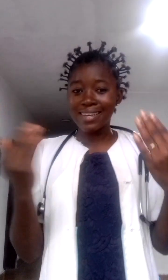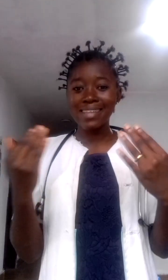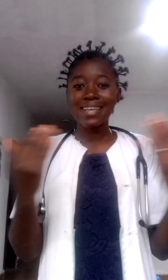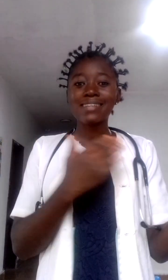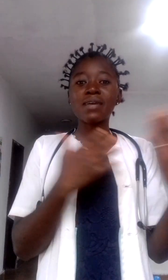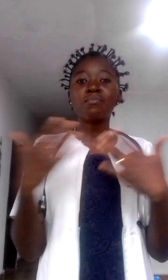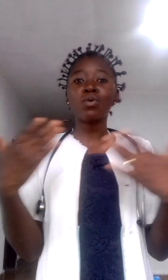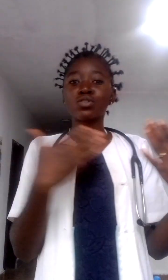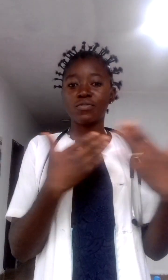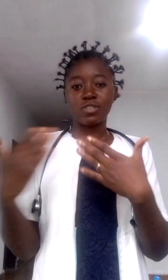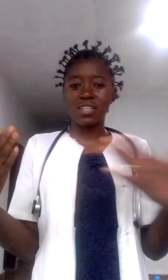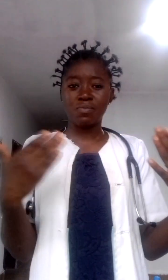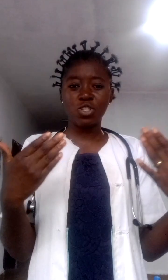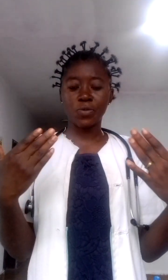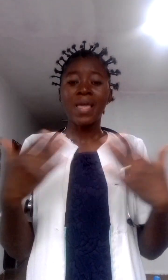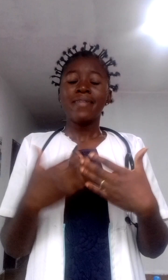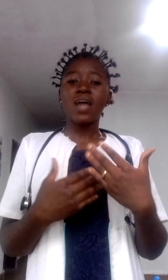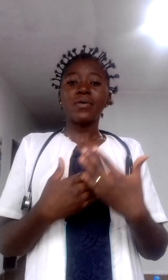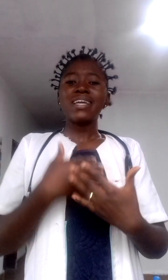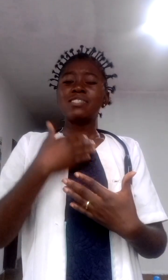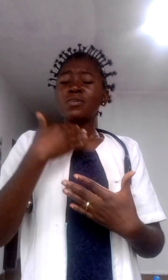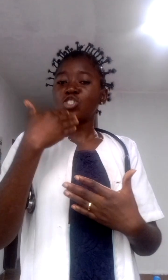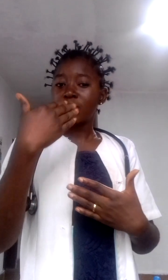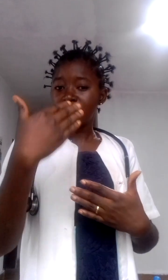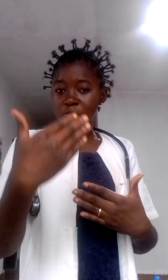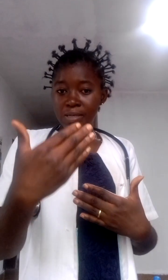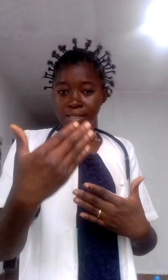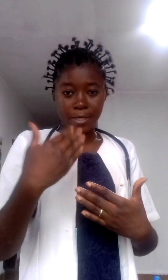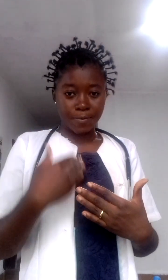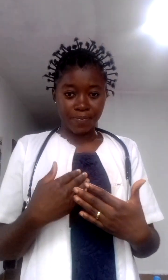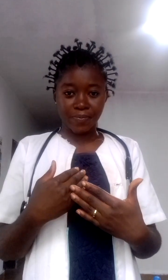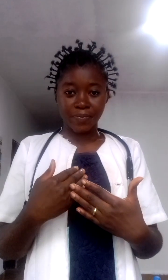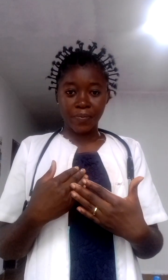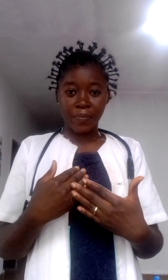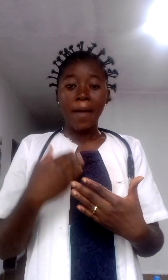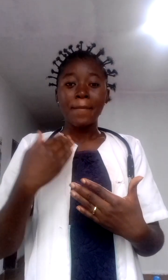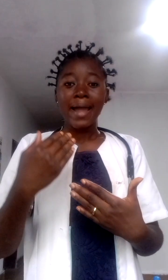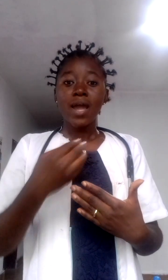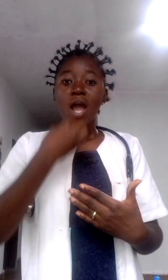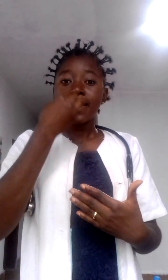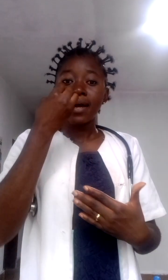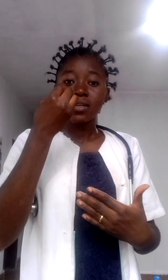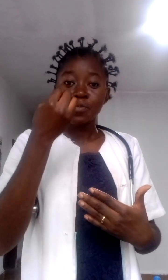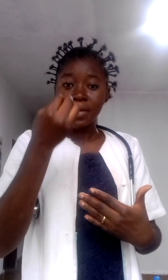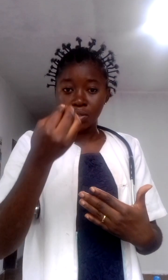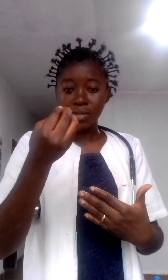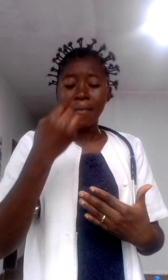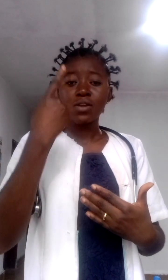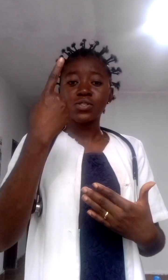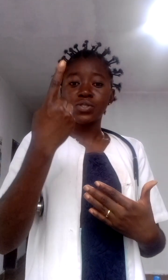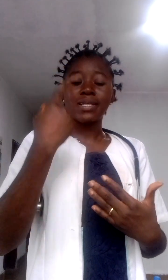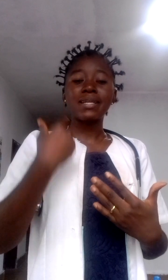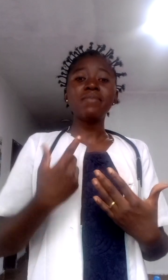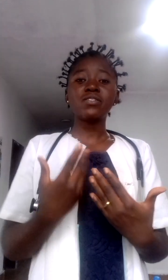sickness has a mode of transmission. Now, it's being transmitted by either mosquitoes. I want us to know that the measles